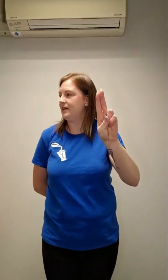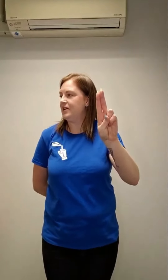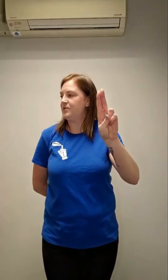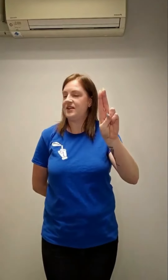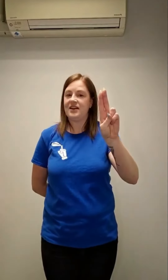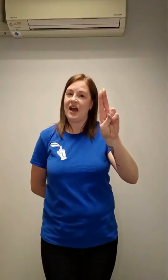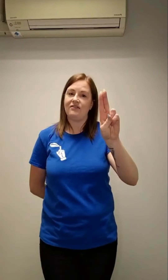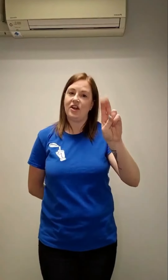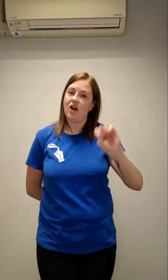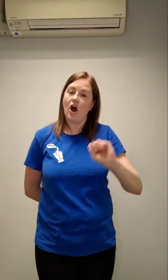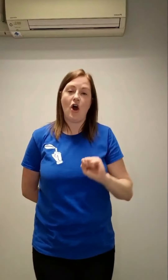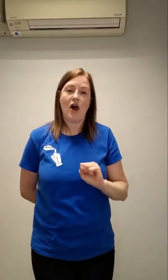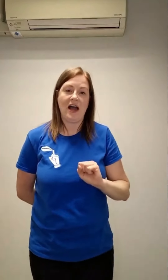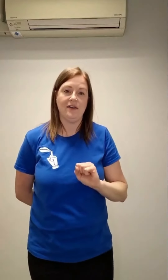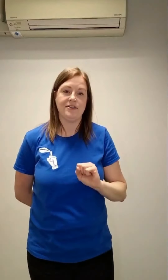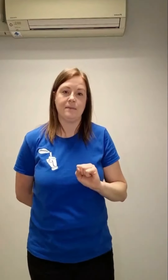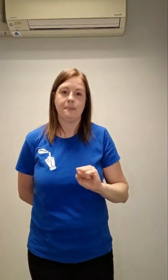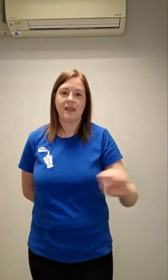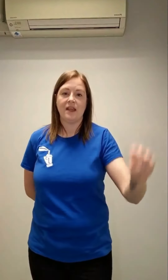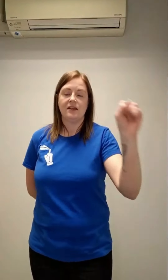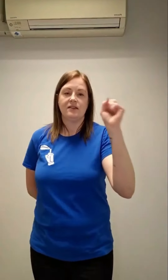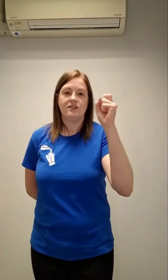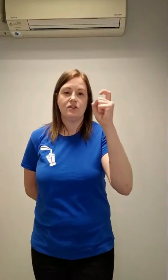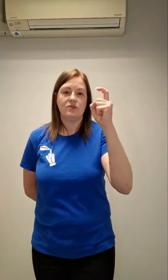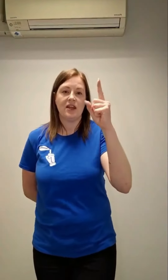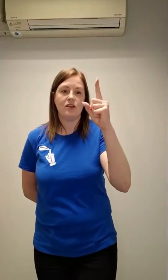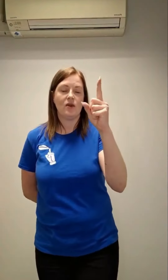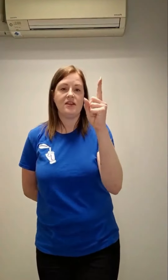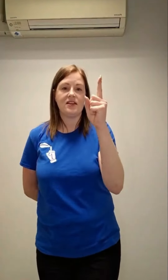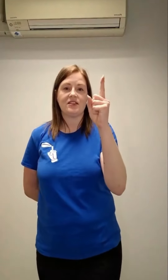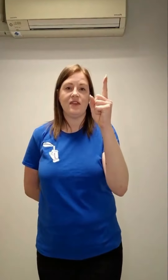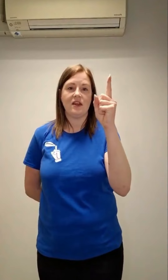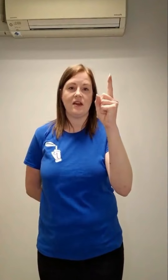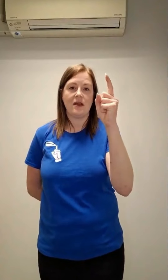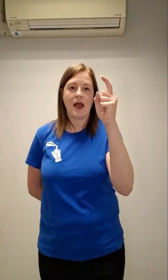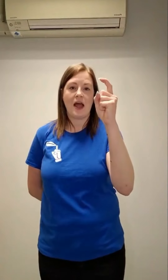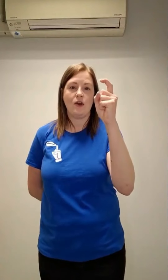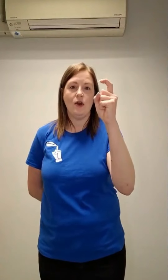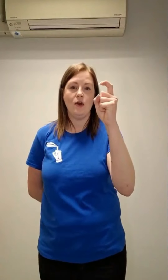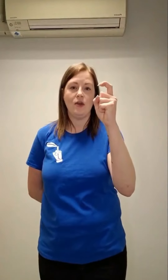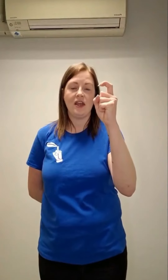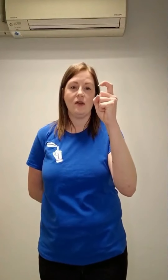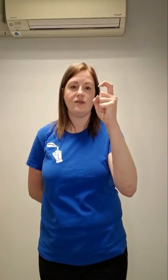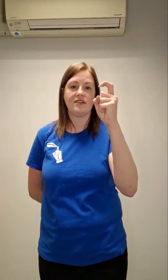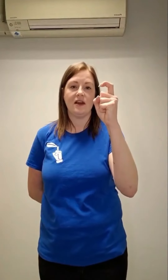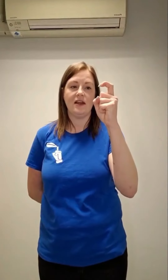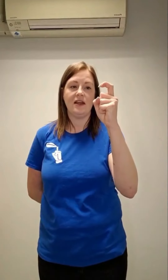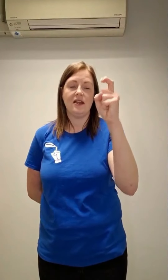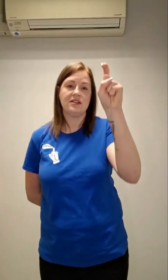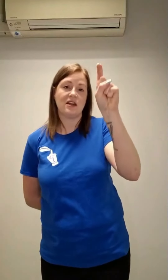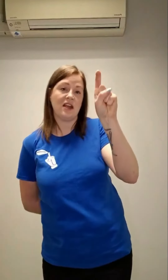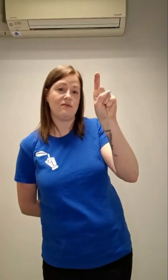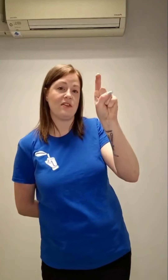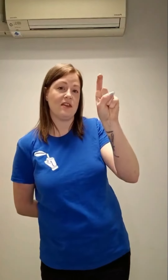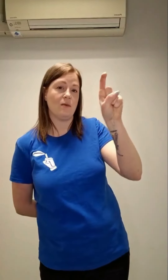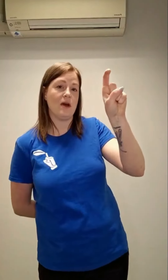We then have an R hand. So you take your index finger and hook it over slightly, tuck everything